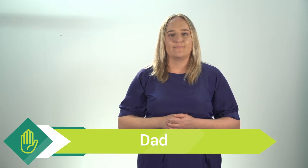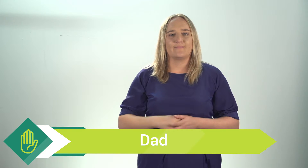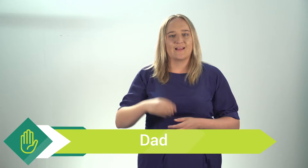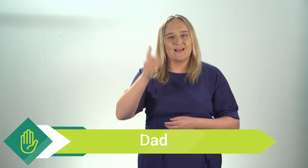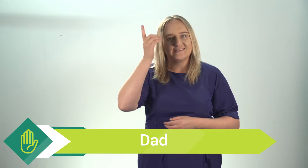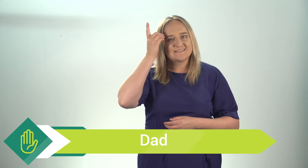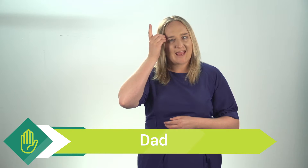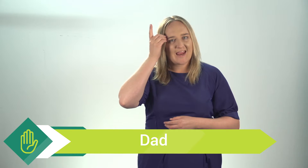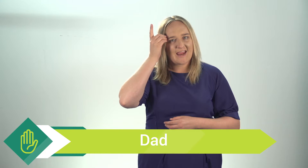Dad.